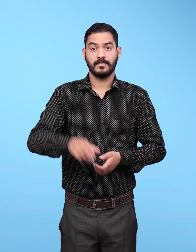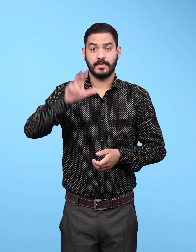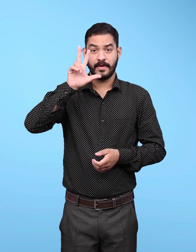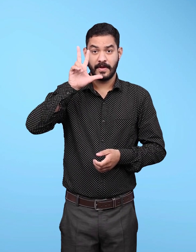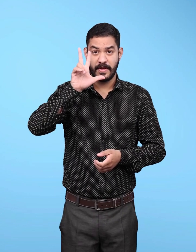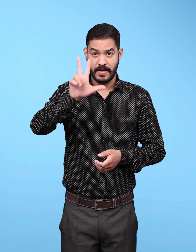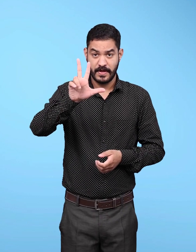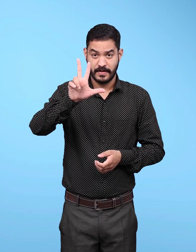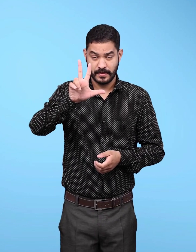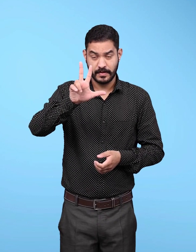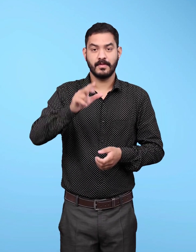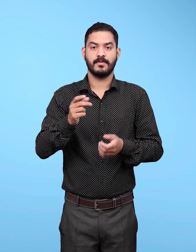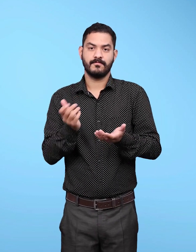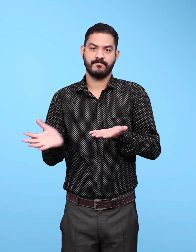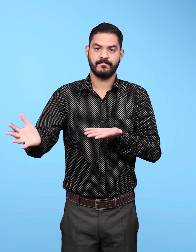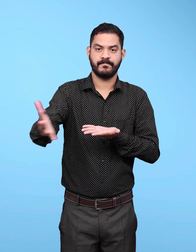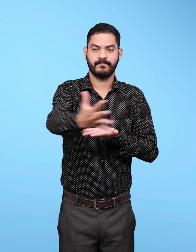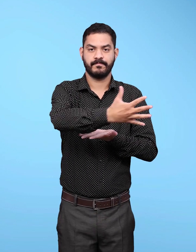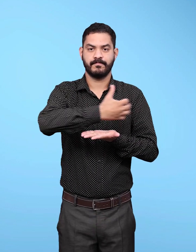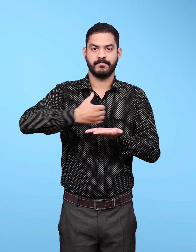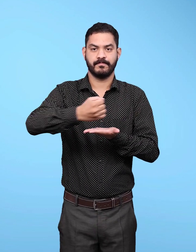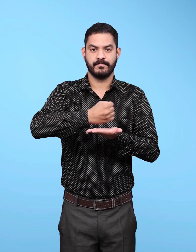8. So does revenue.